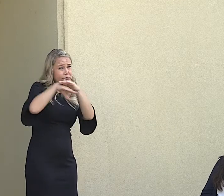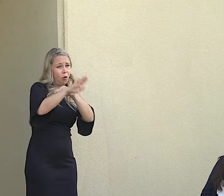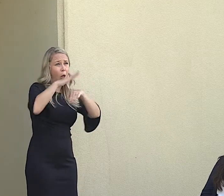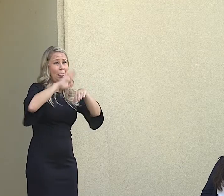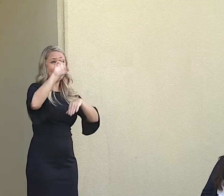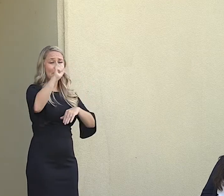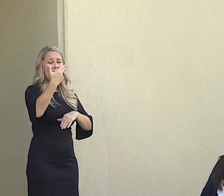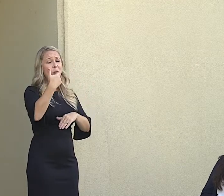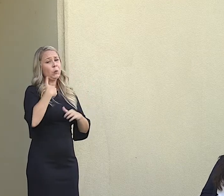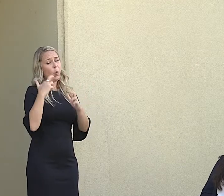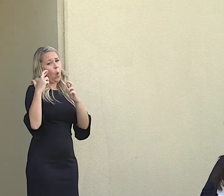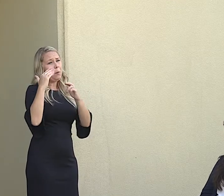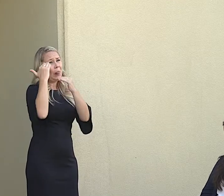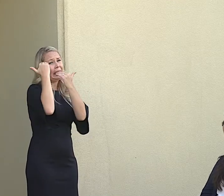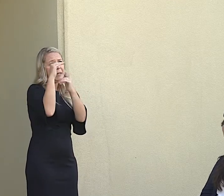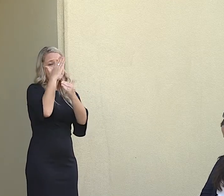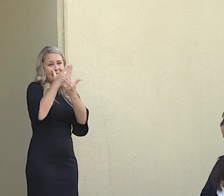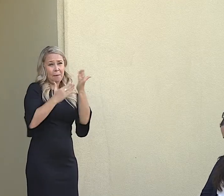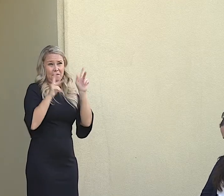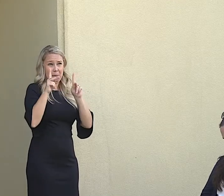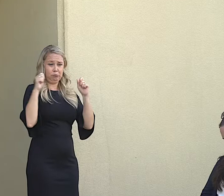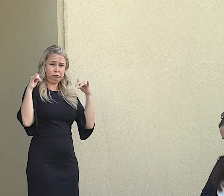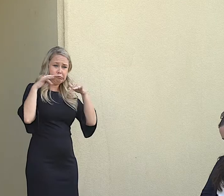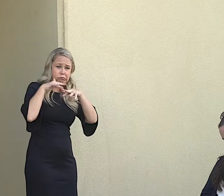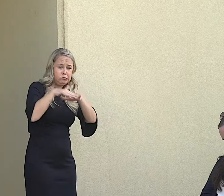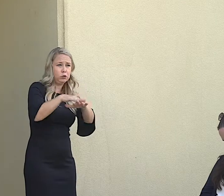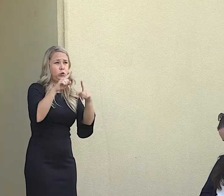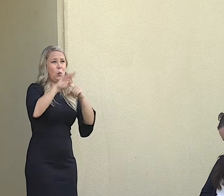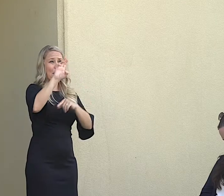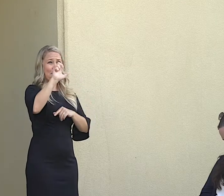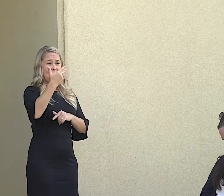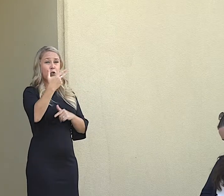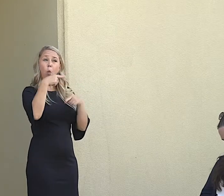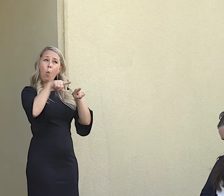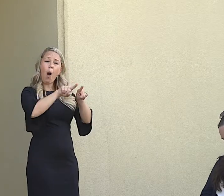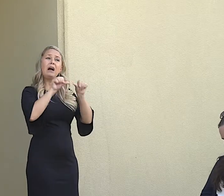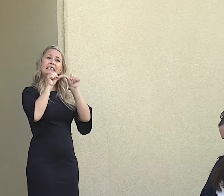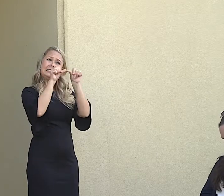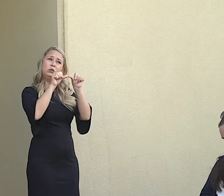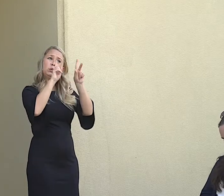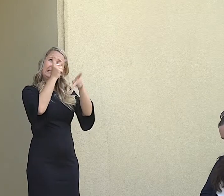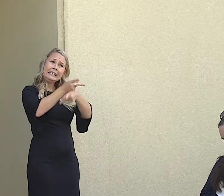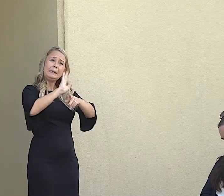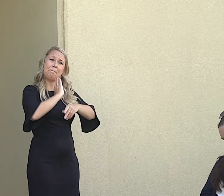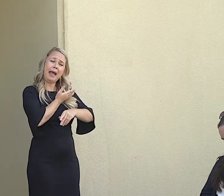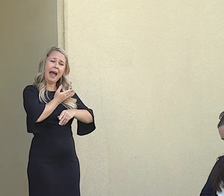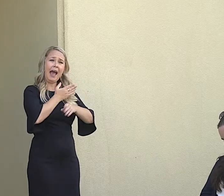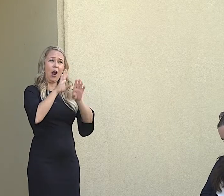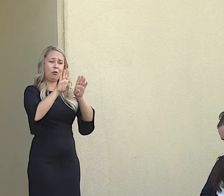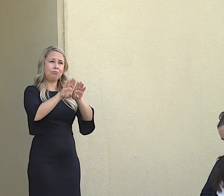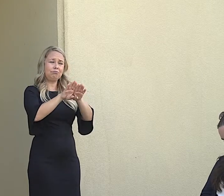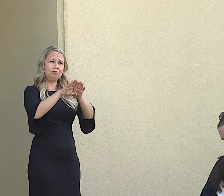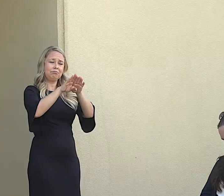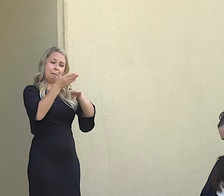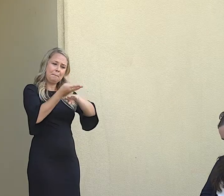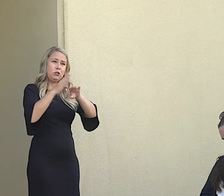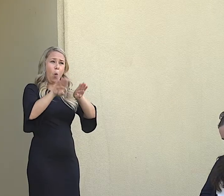access, we'd be able to limit some of the patrons and people using the beaches while continuing to keep St. Johns County community and residents